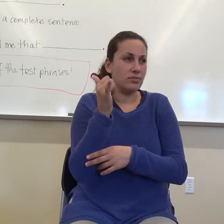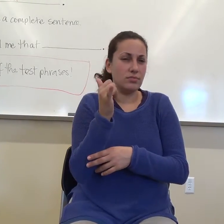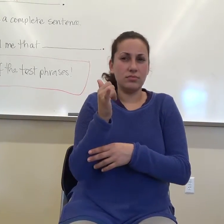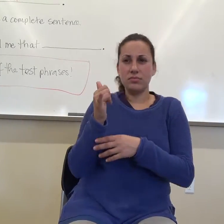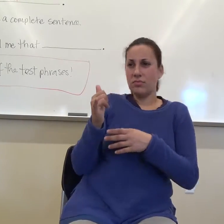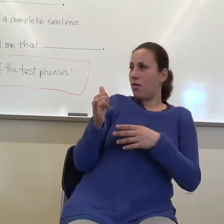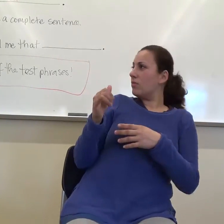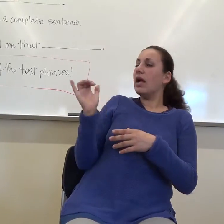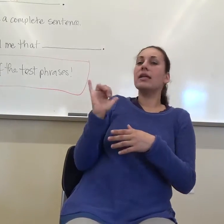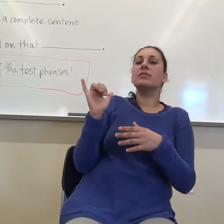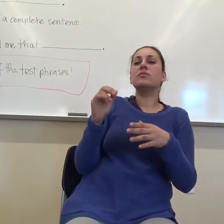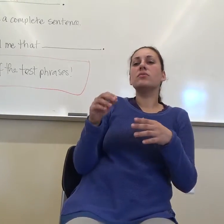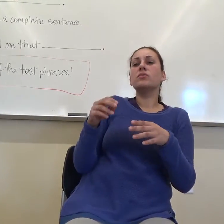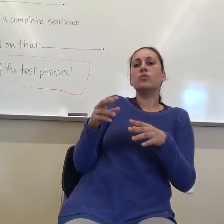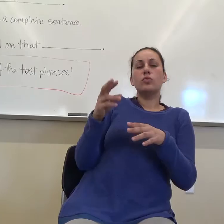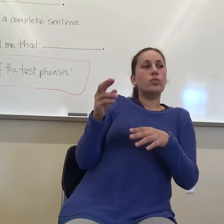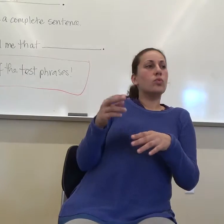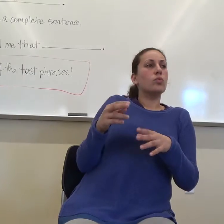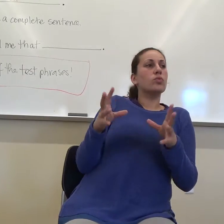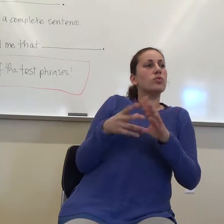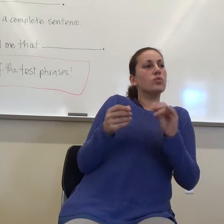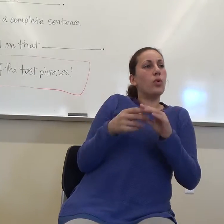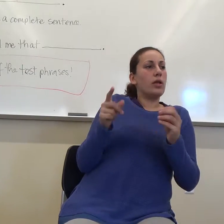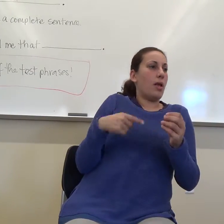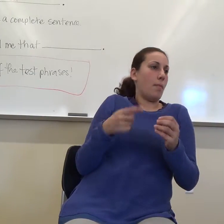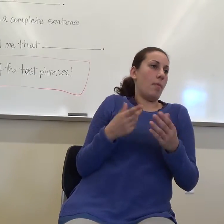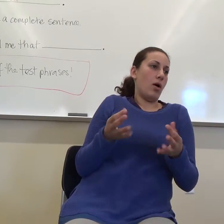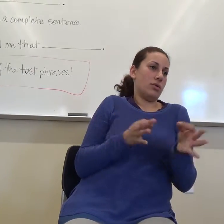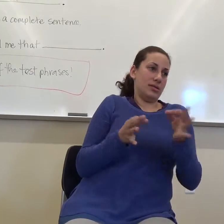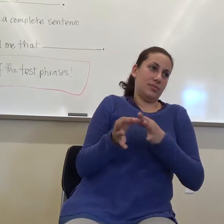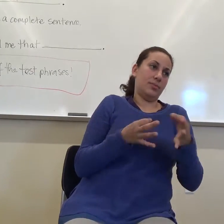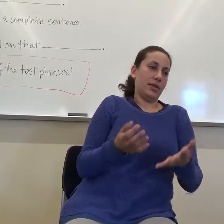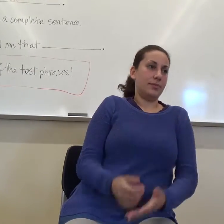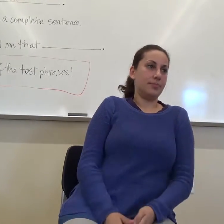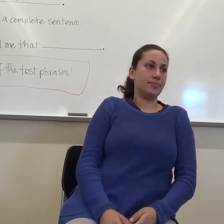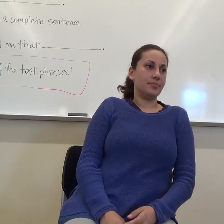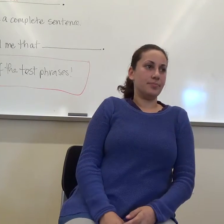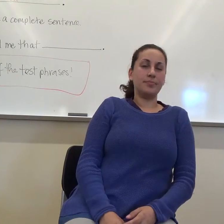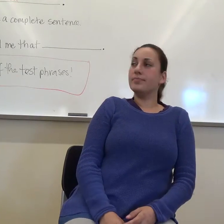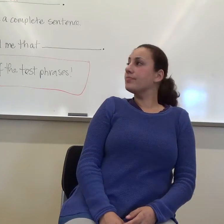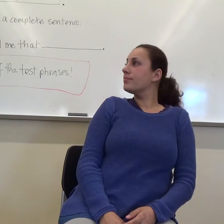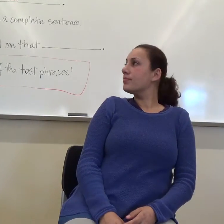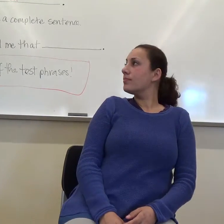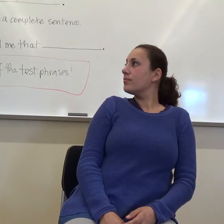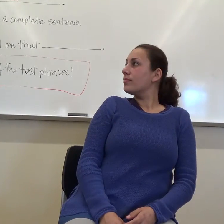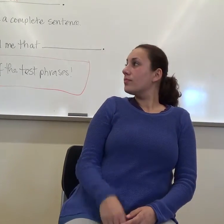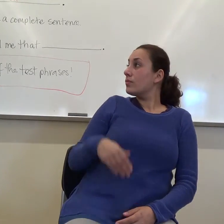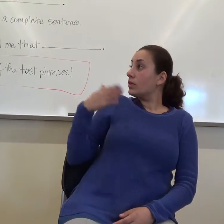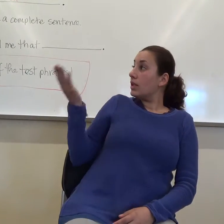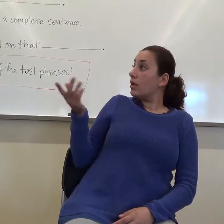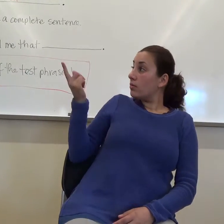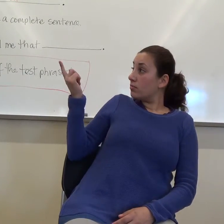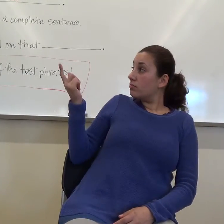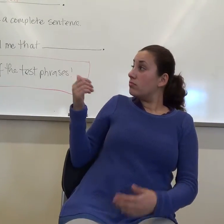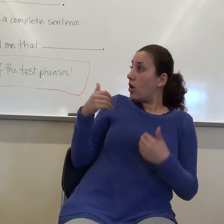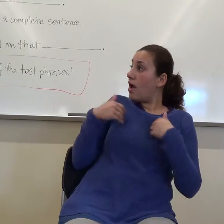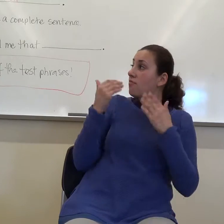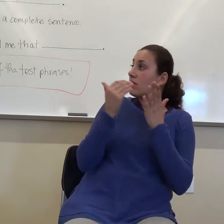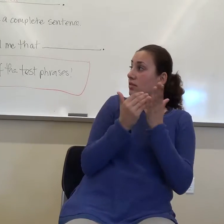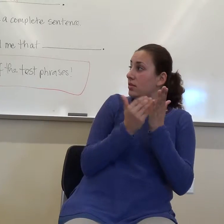And that's been my idea with the list. Once you have your list, you can say, okay, here's the list, here's the 4. What is all this